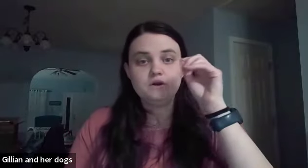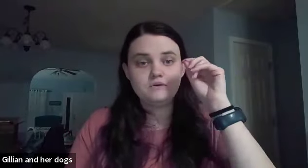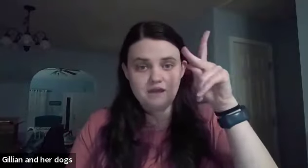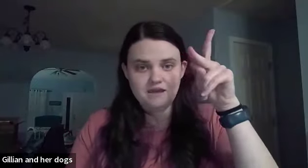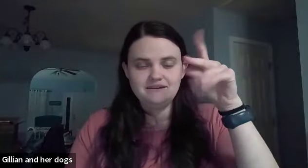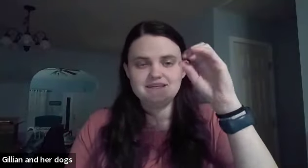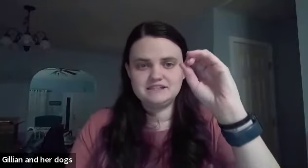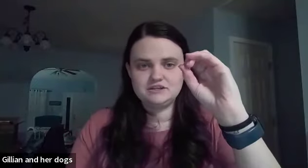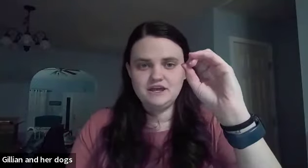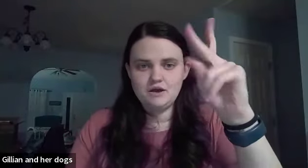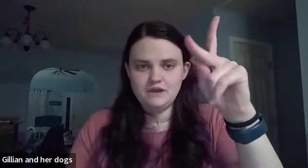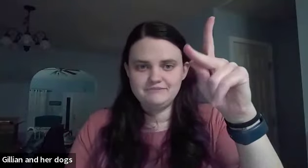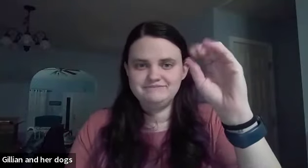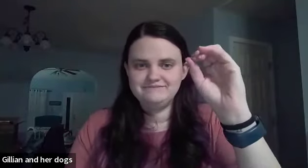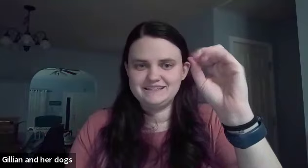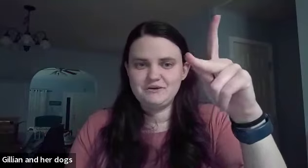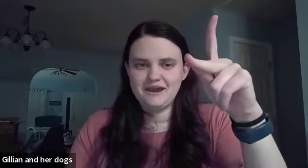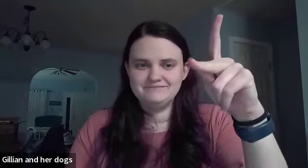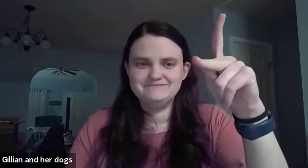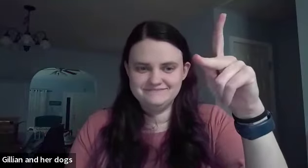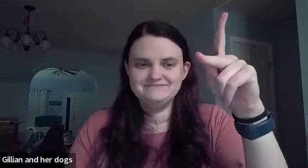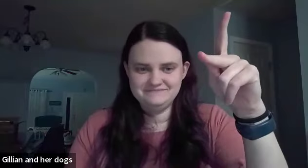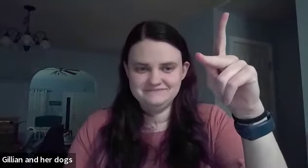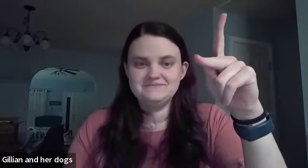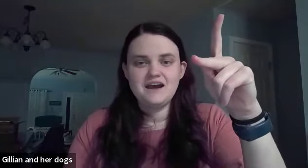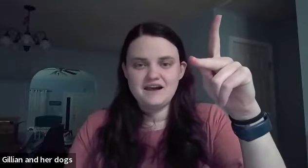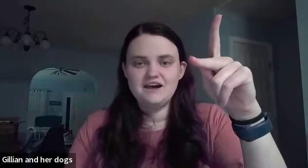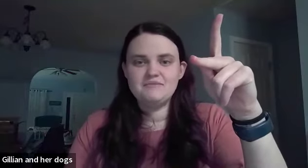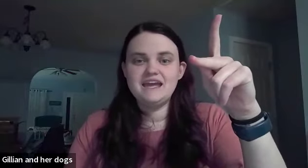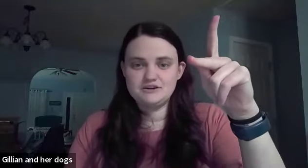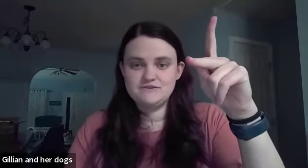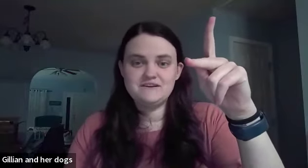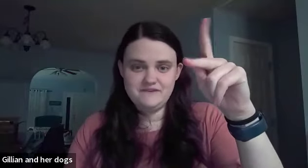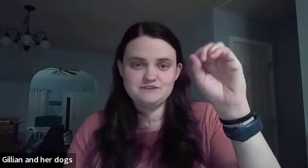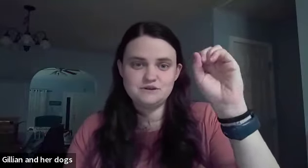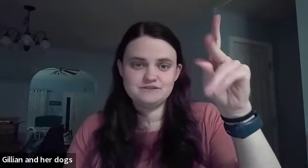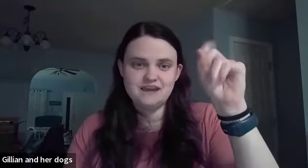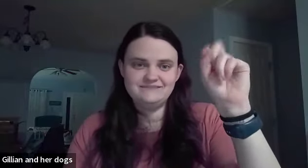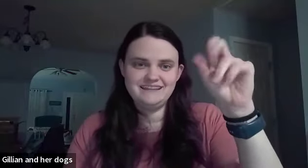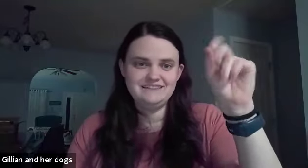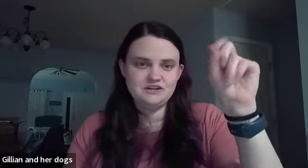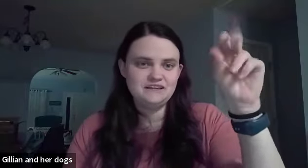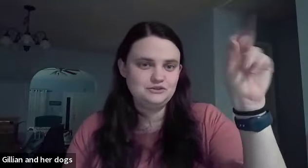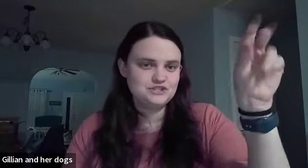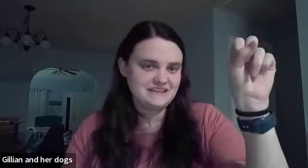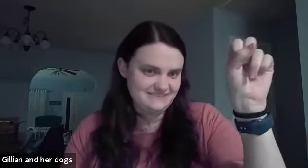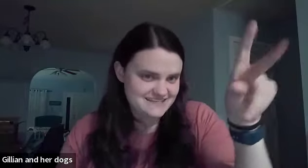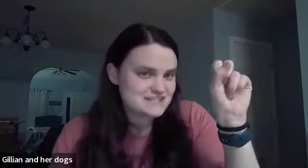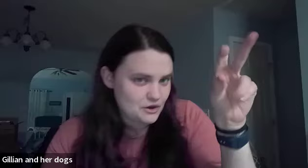for okay is literally okay. It's okay. It goes very fast where it goes okay. It literally, you just like, this is